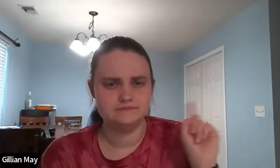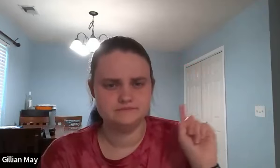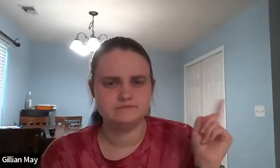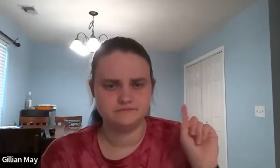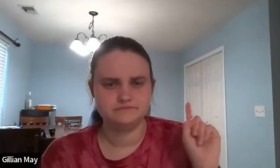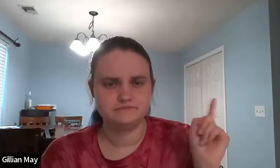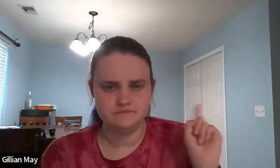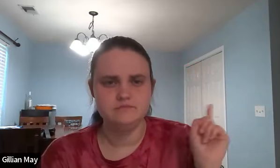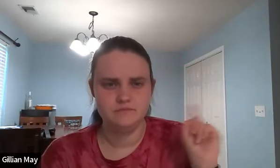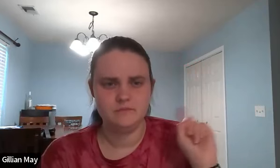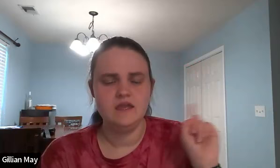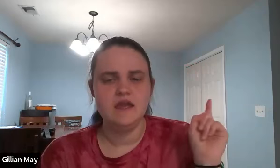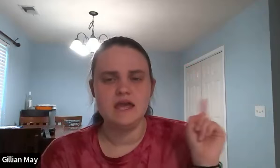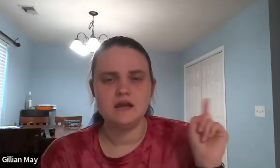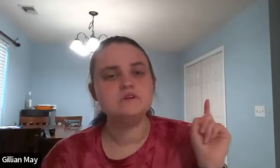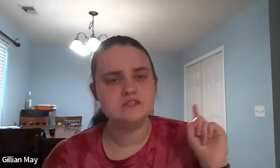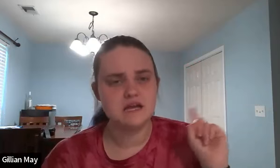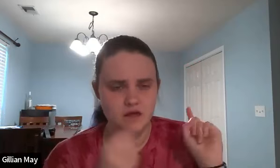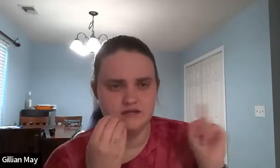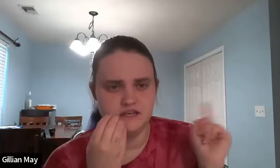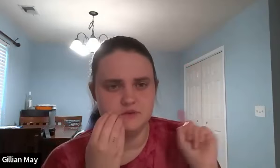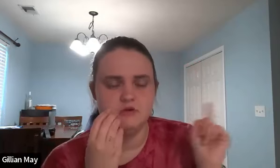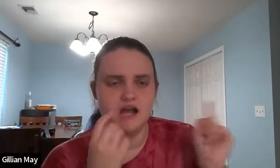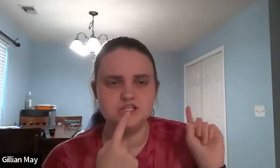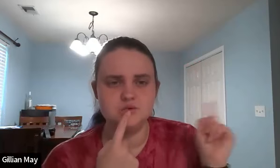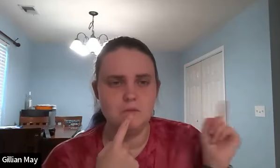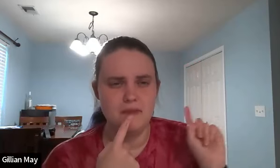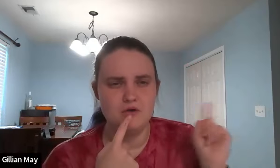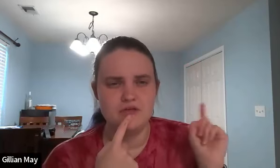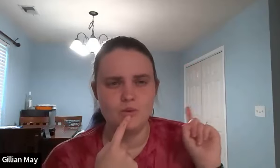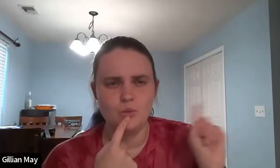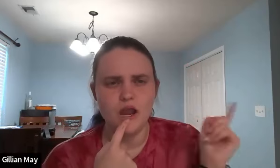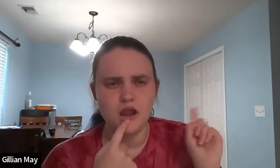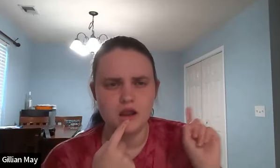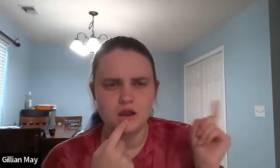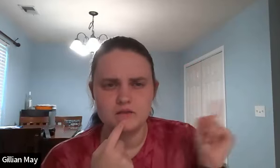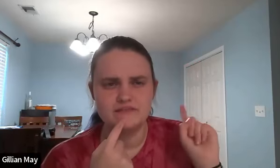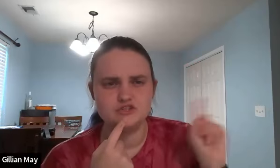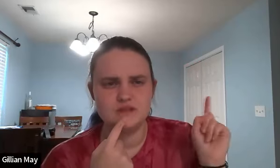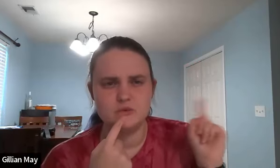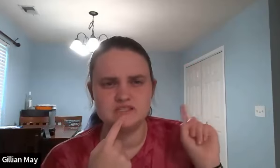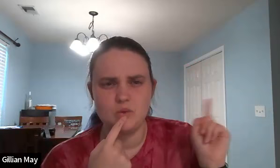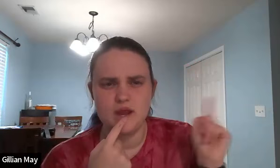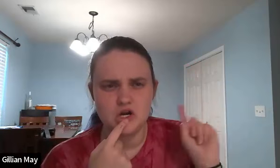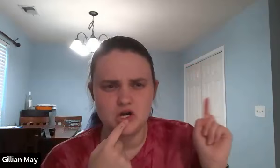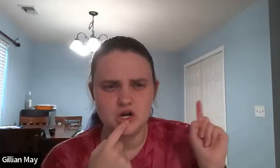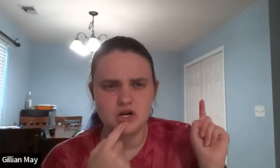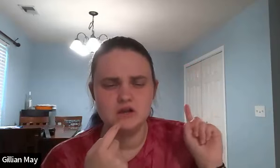Mm-hmm. And I will say a lot of deaf people actually will mouth that. Like they'll do like almost that where,